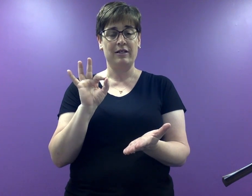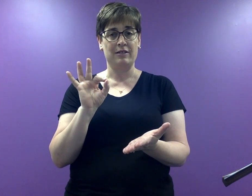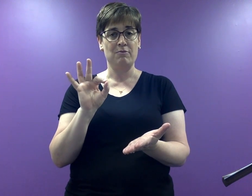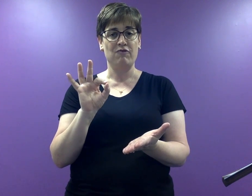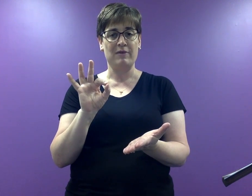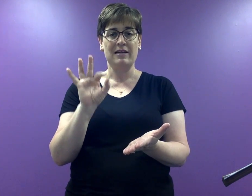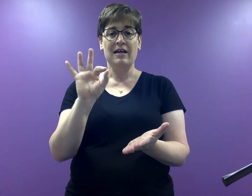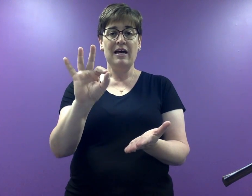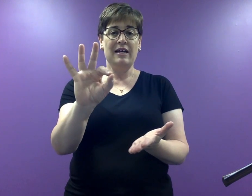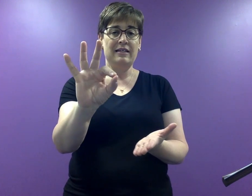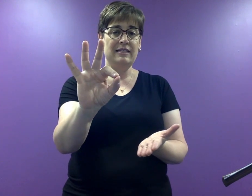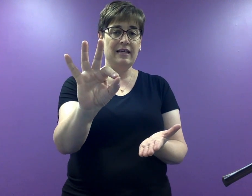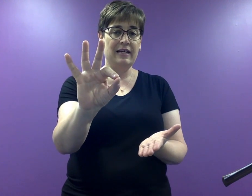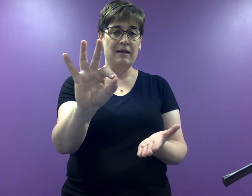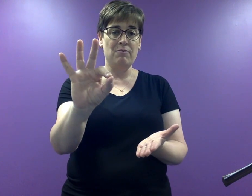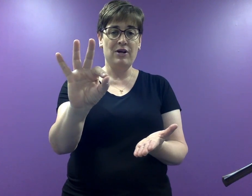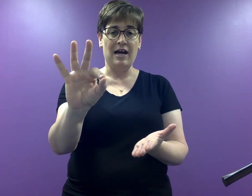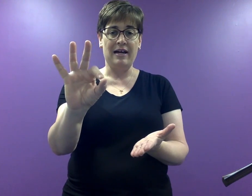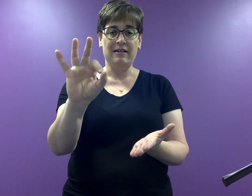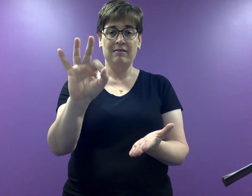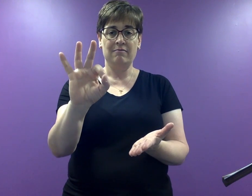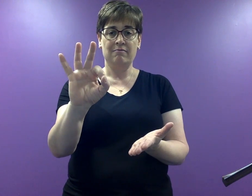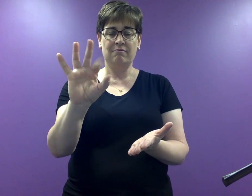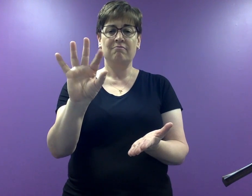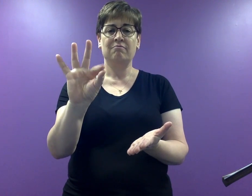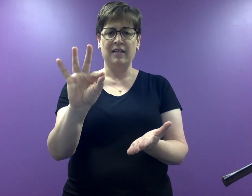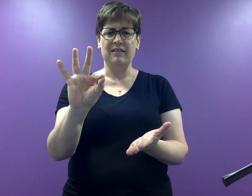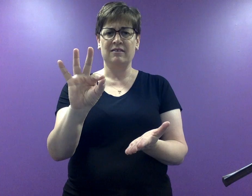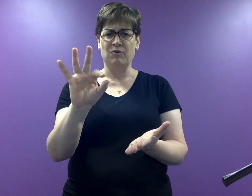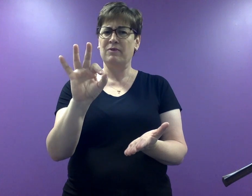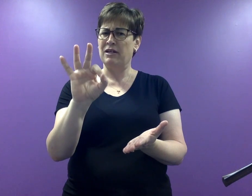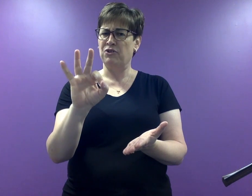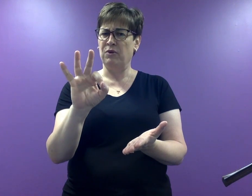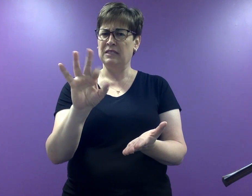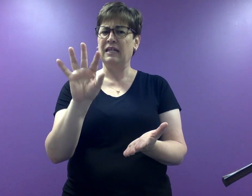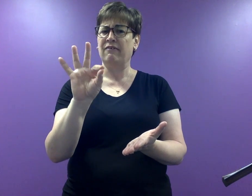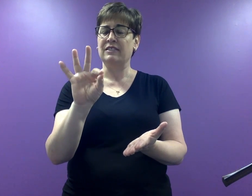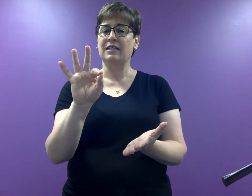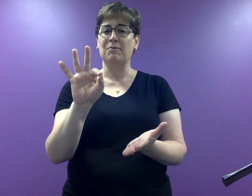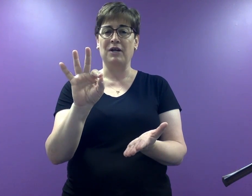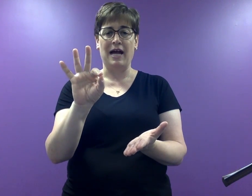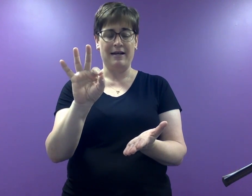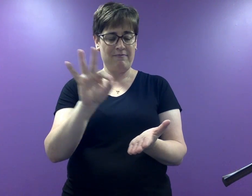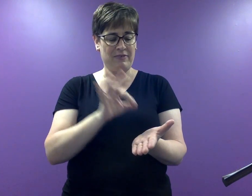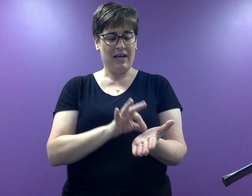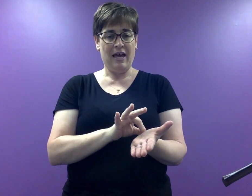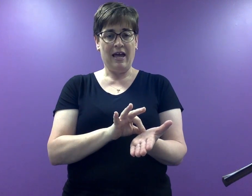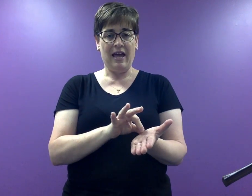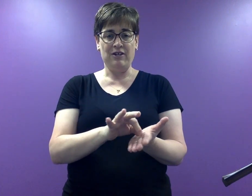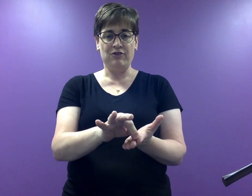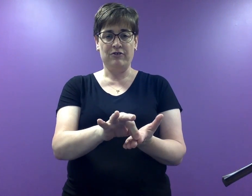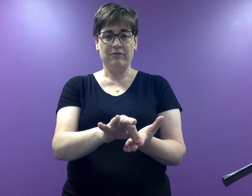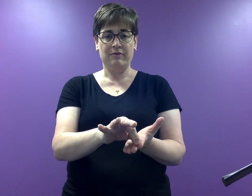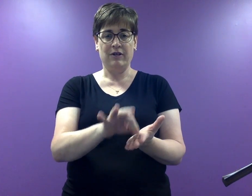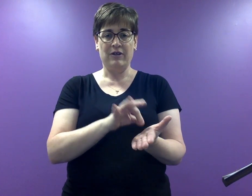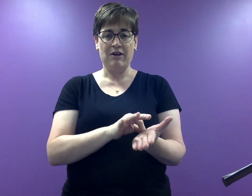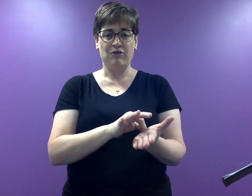the movement, is like a number 9. Yes, wanted to make sure it wasn't an F. It's a number 9. And you just go down your